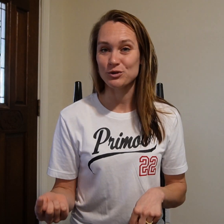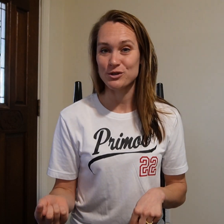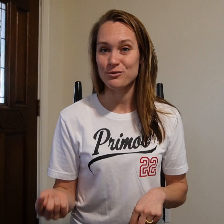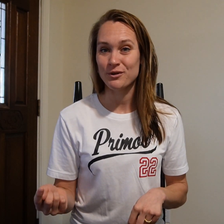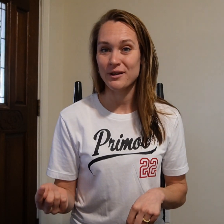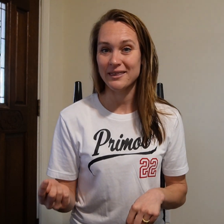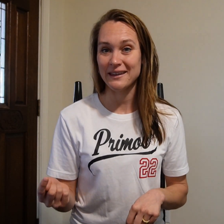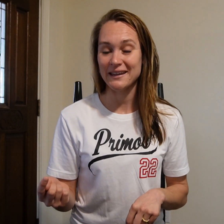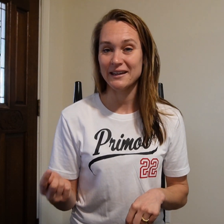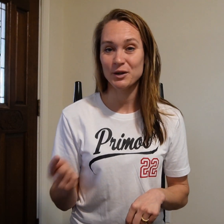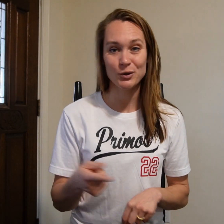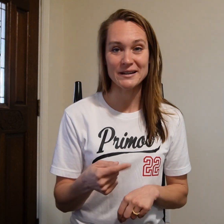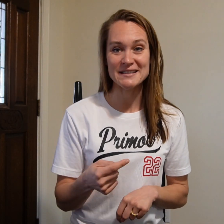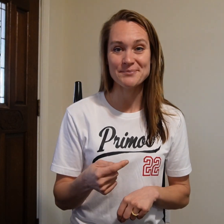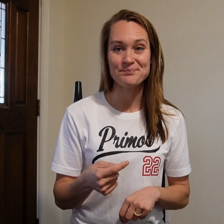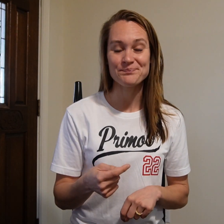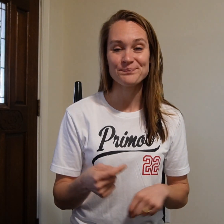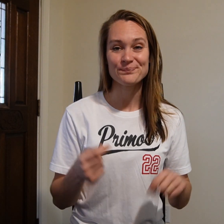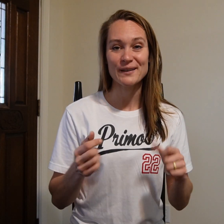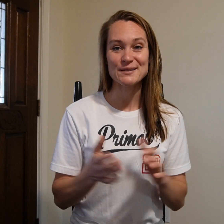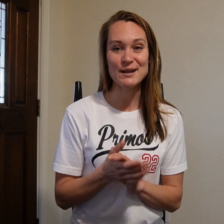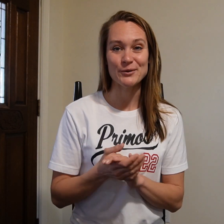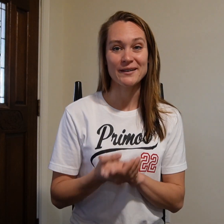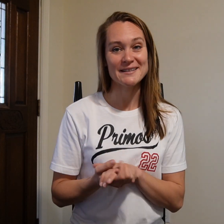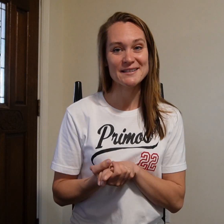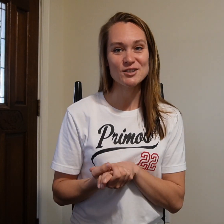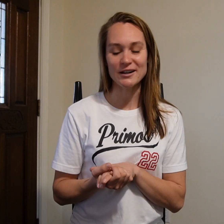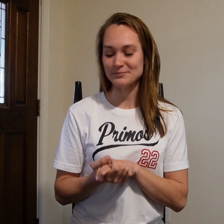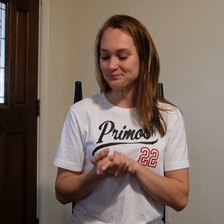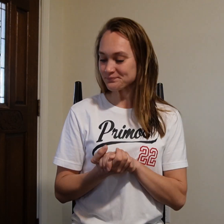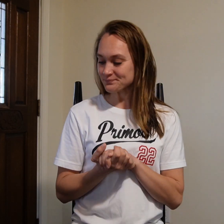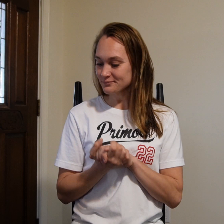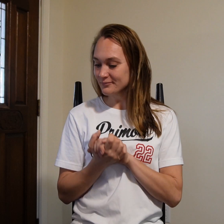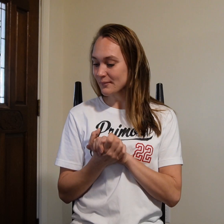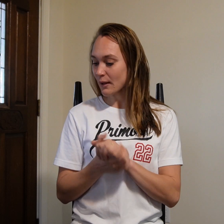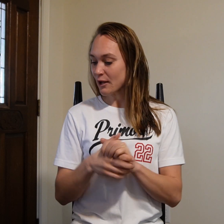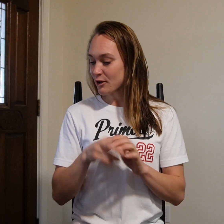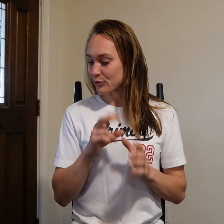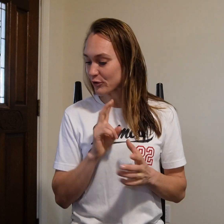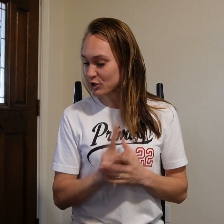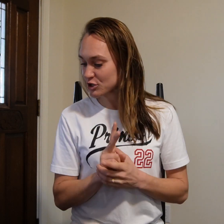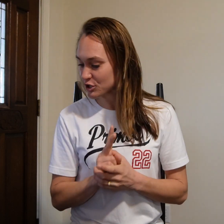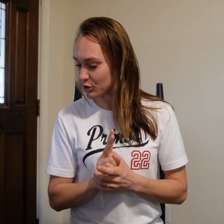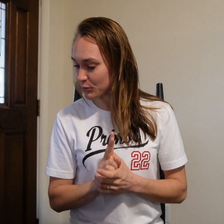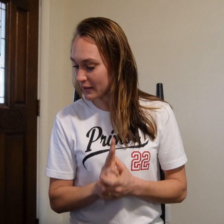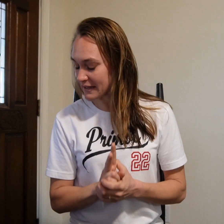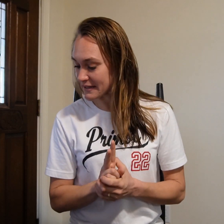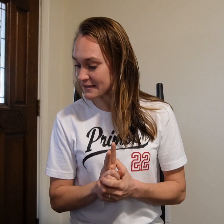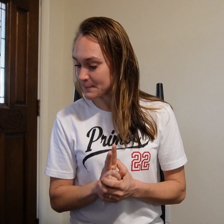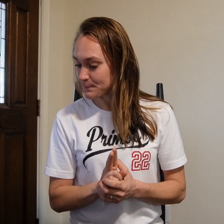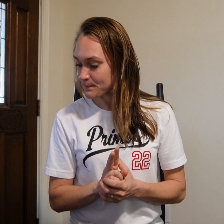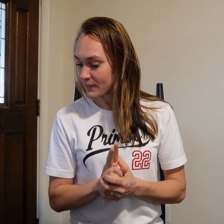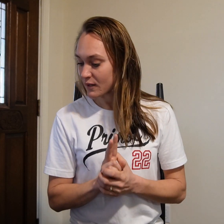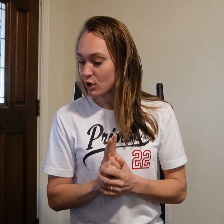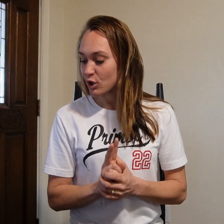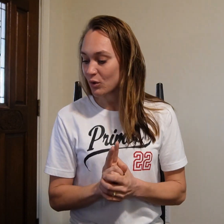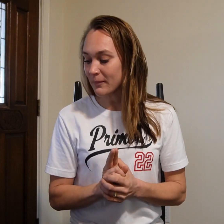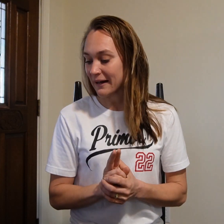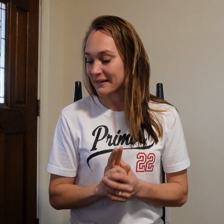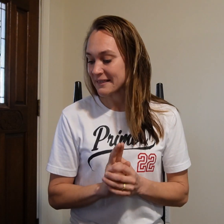do the chorus. So, let's get started. Verse 2 is, "Who am I that